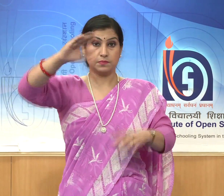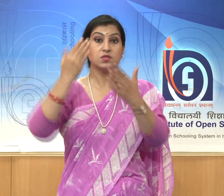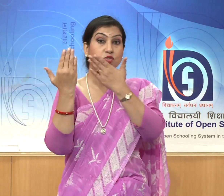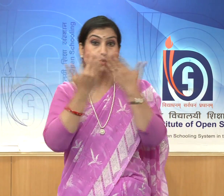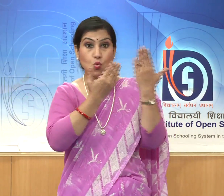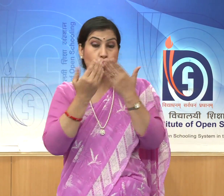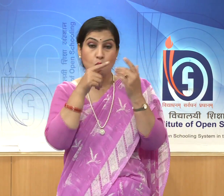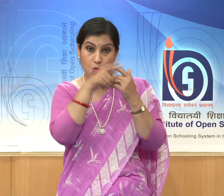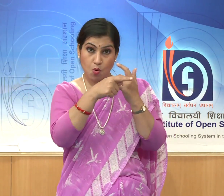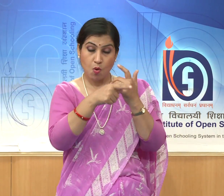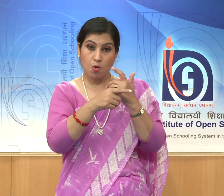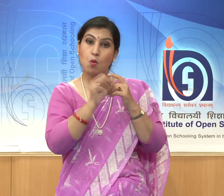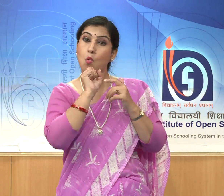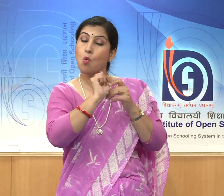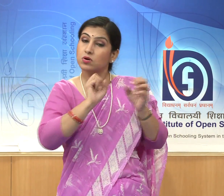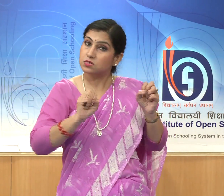had its origin